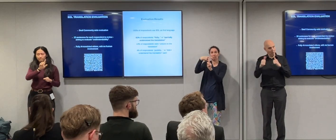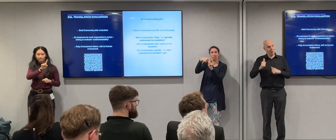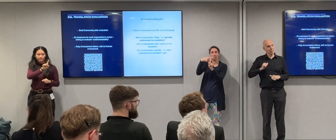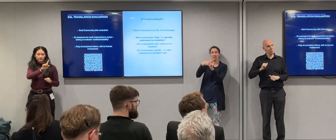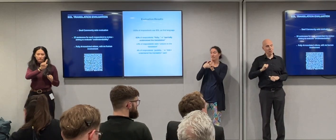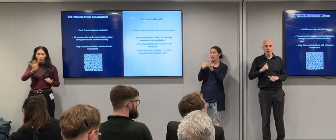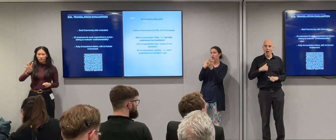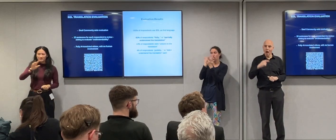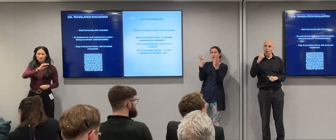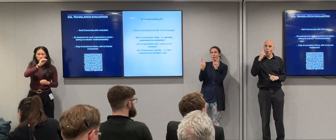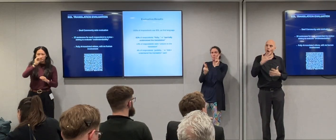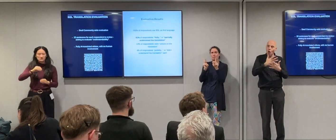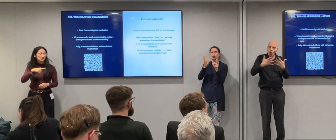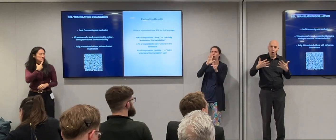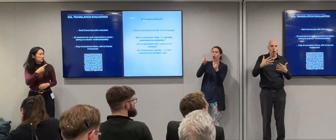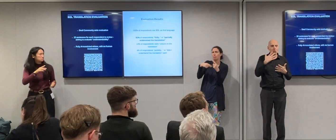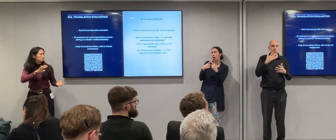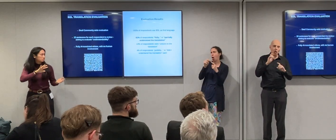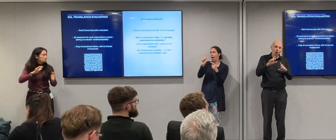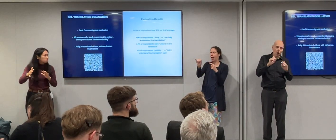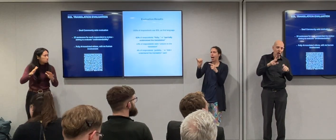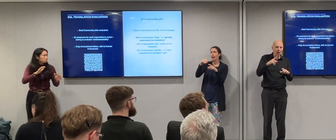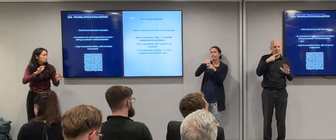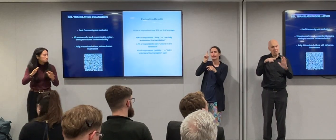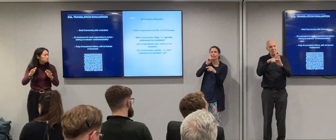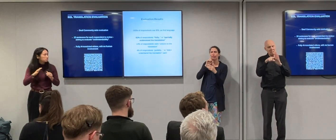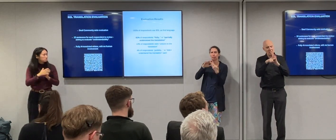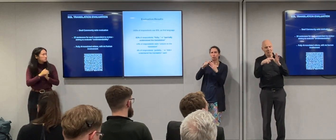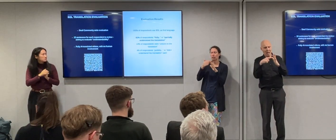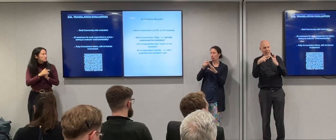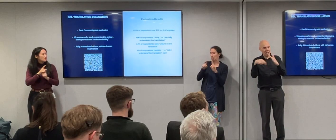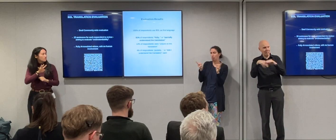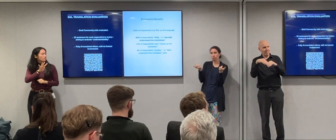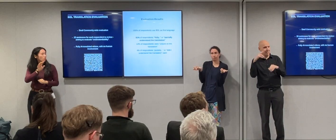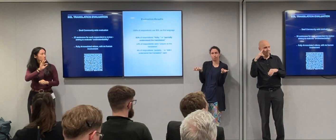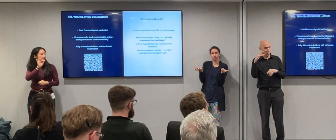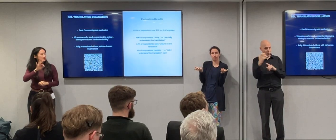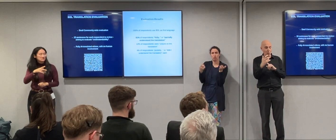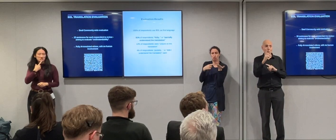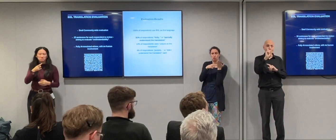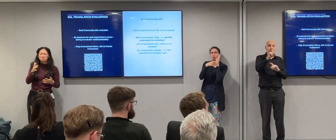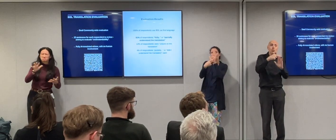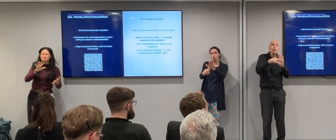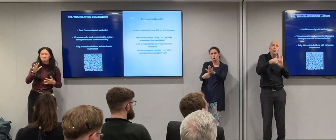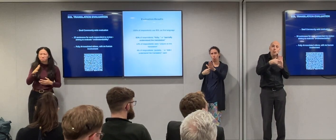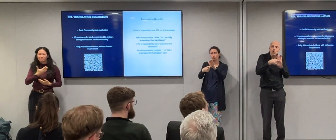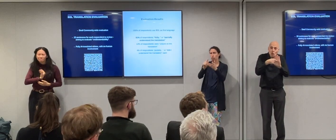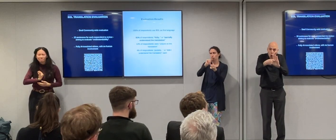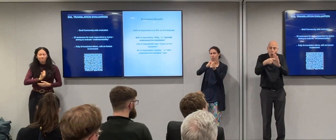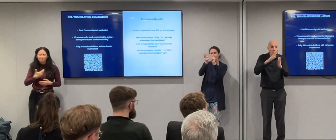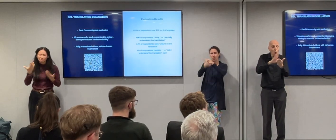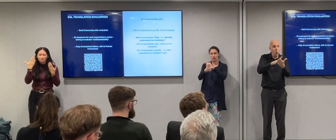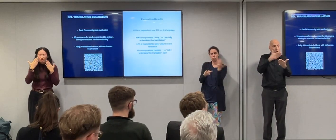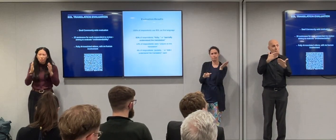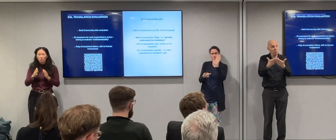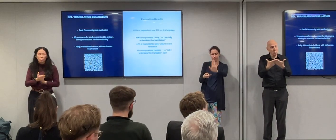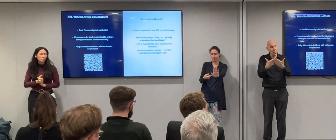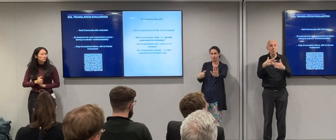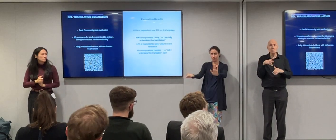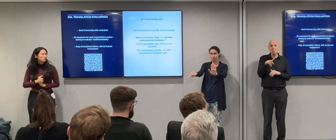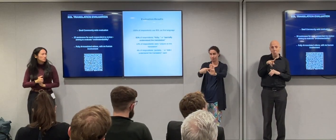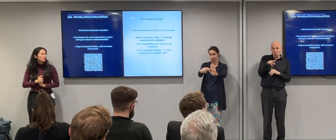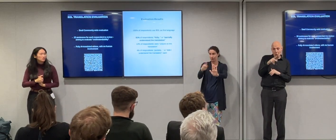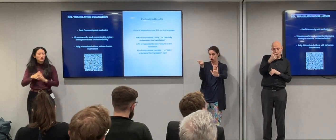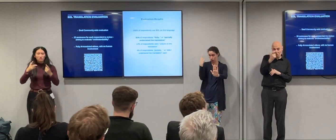feel like a lot of people talk about AI and deaf community quite negatively, but actually just getting to the point where we show translations, are